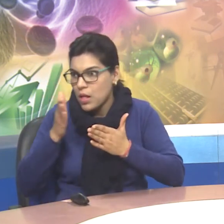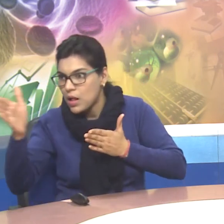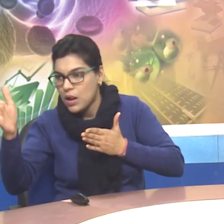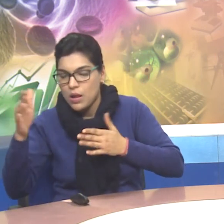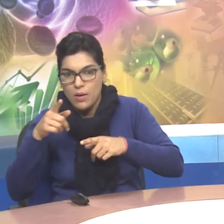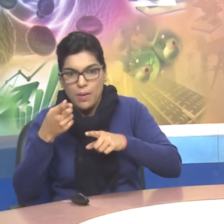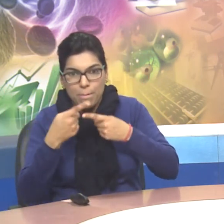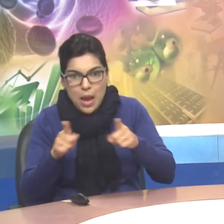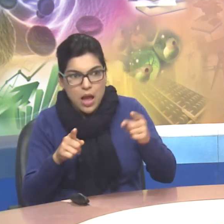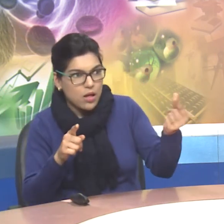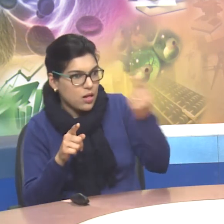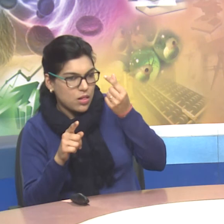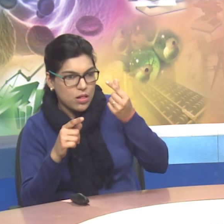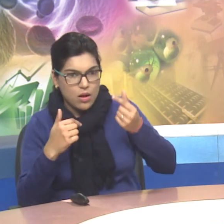Pramila want to